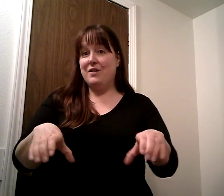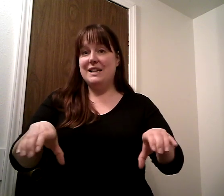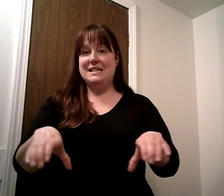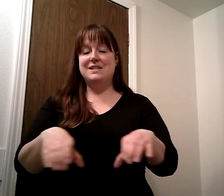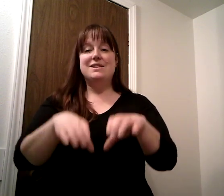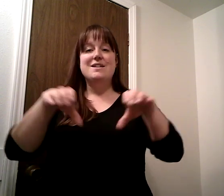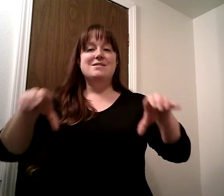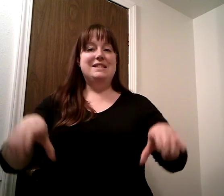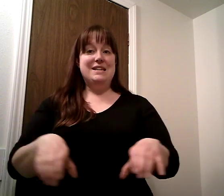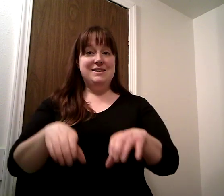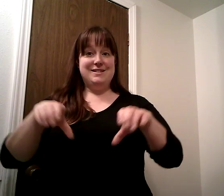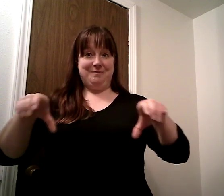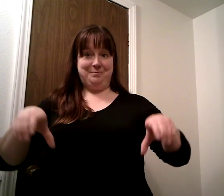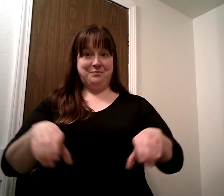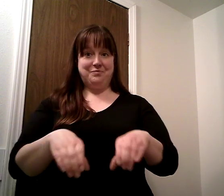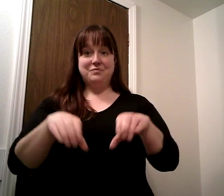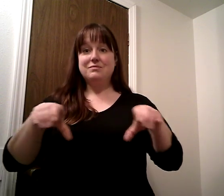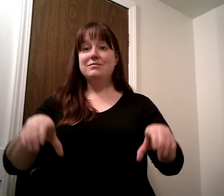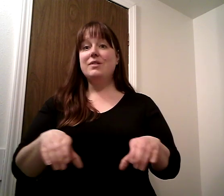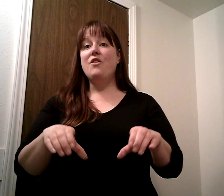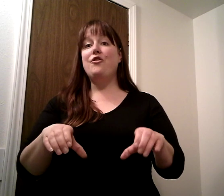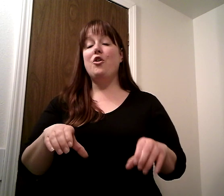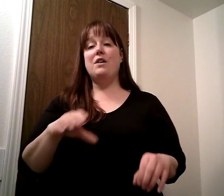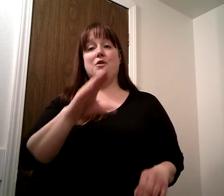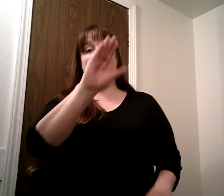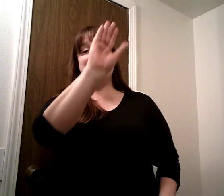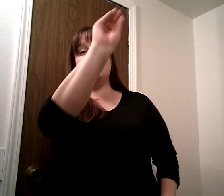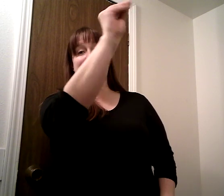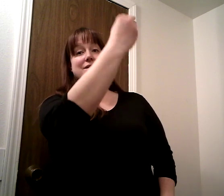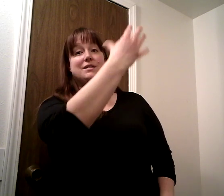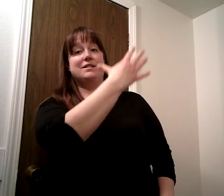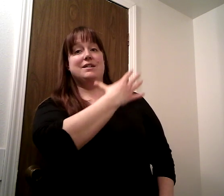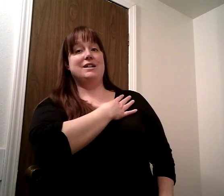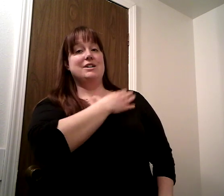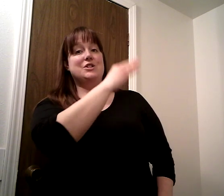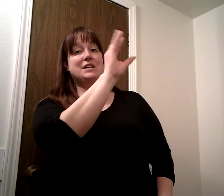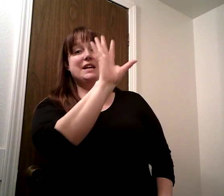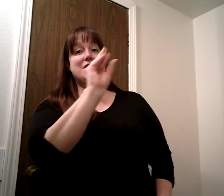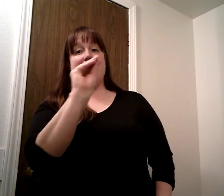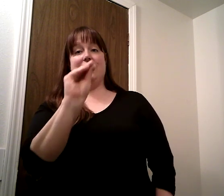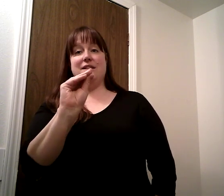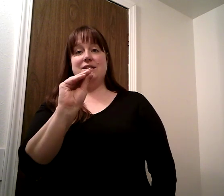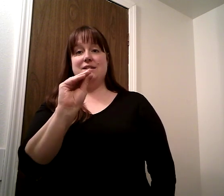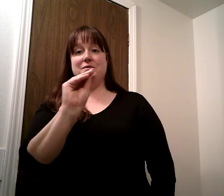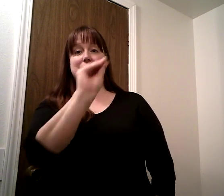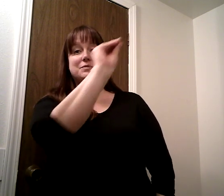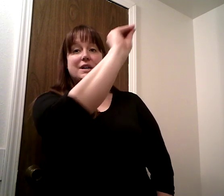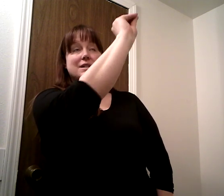right? Deeds full of grace. So you're going to take your hand like this. It's going to